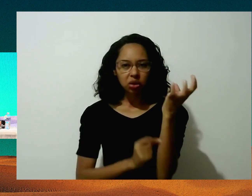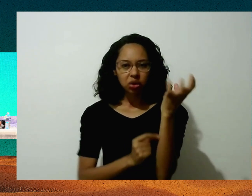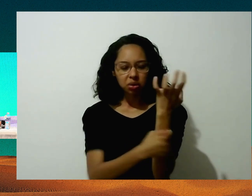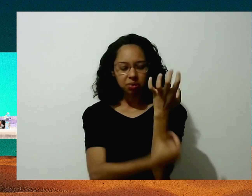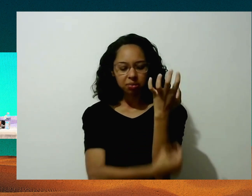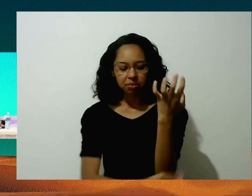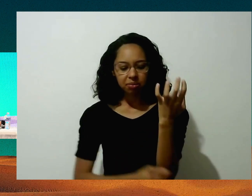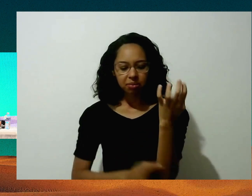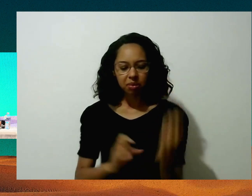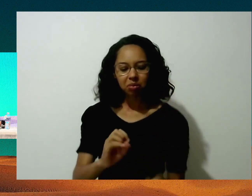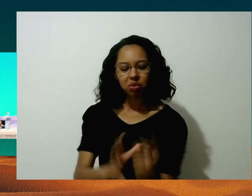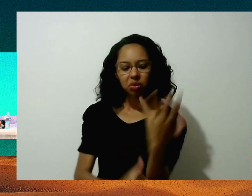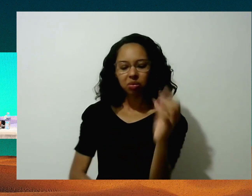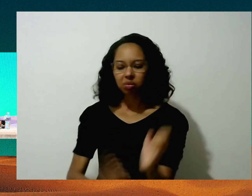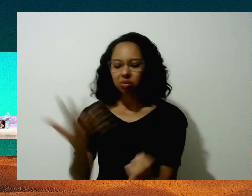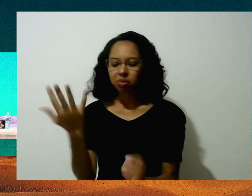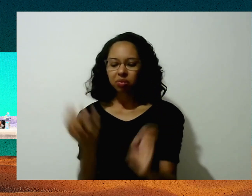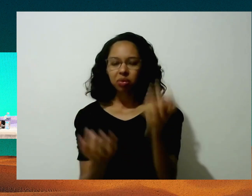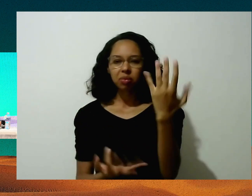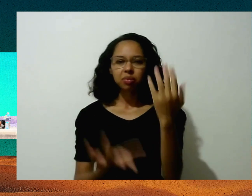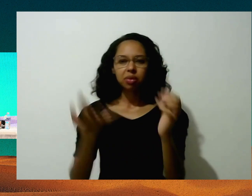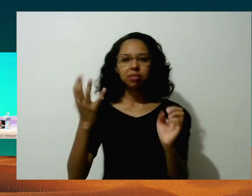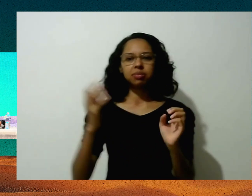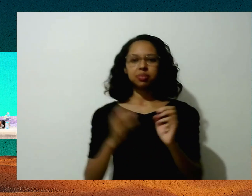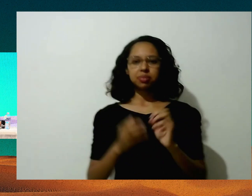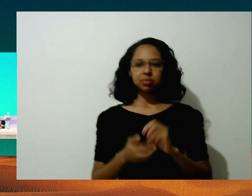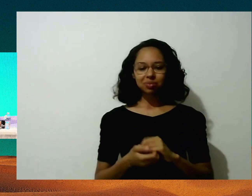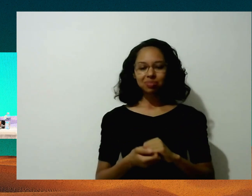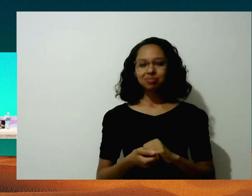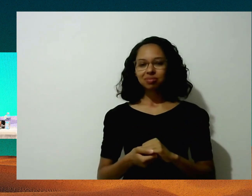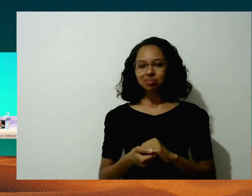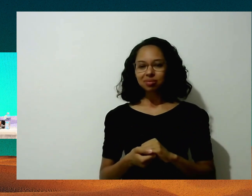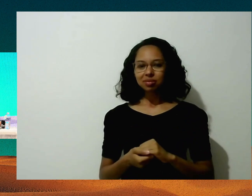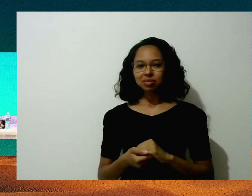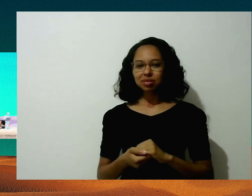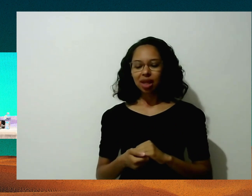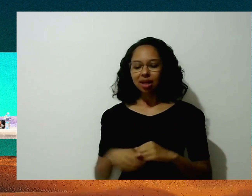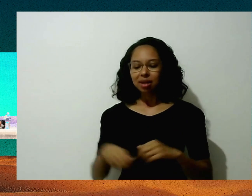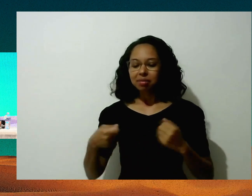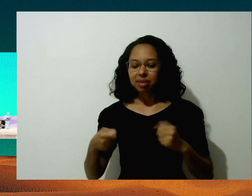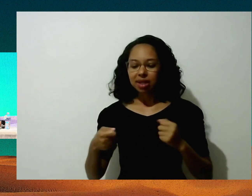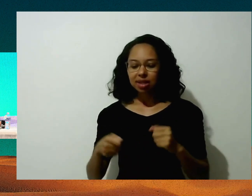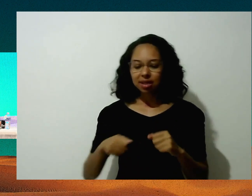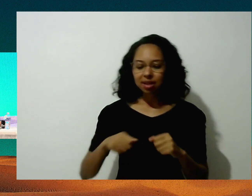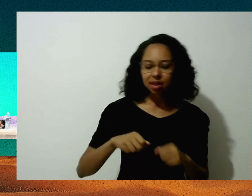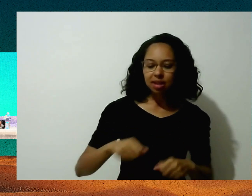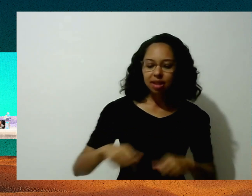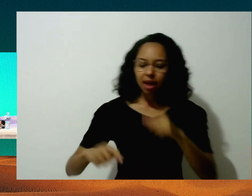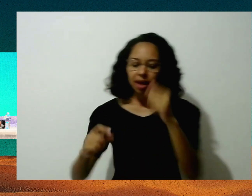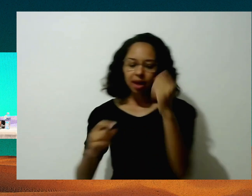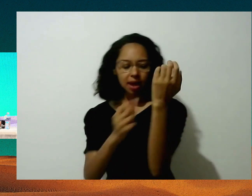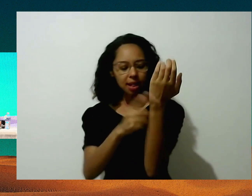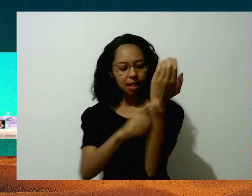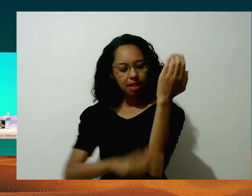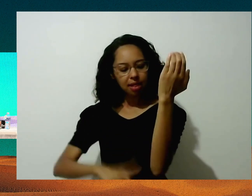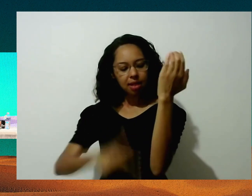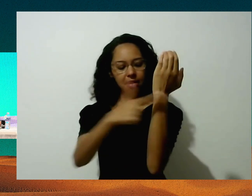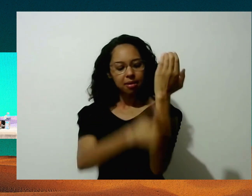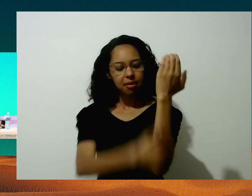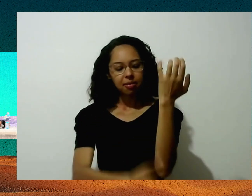thistles. que nós temos que cuidar de capinar a terra, de eliminar as ervas